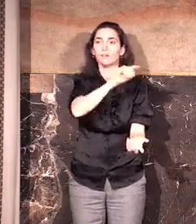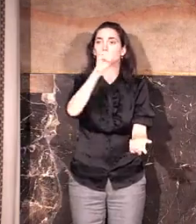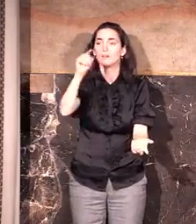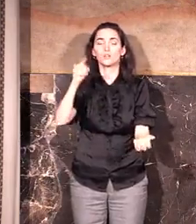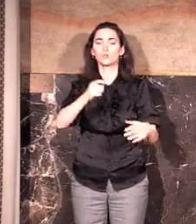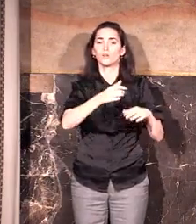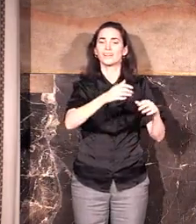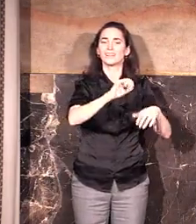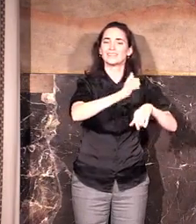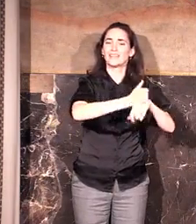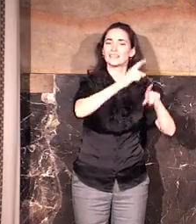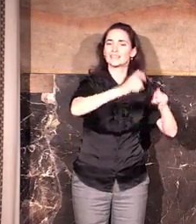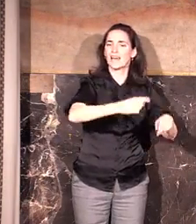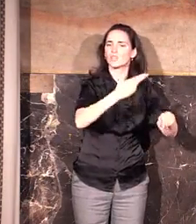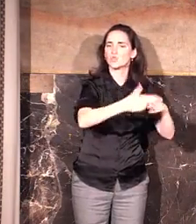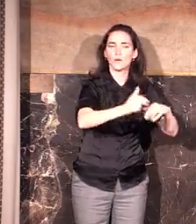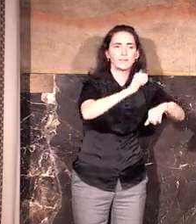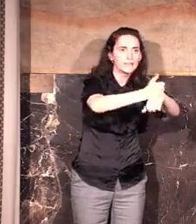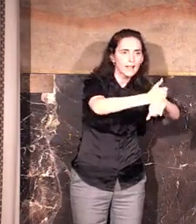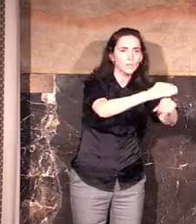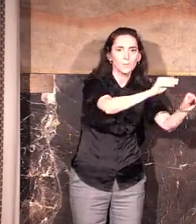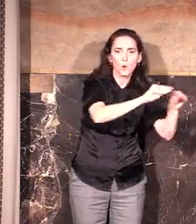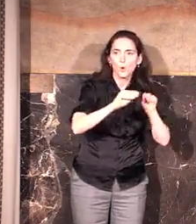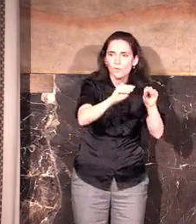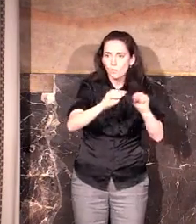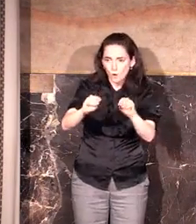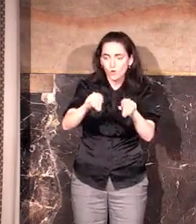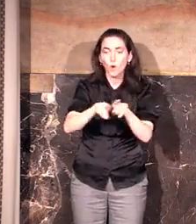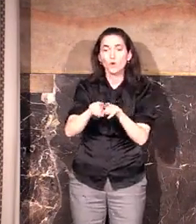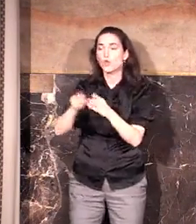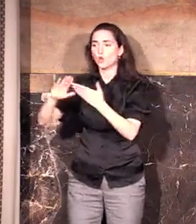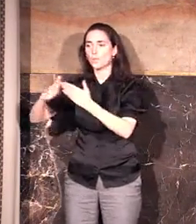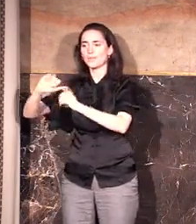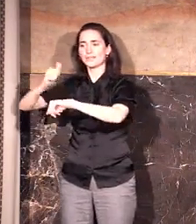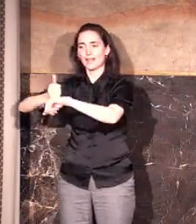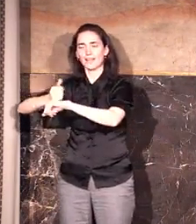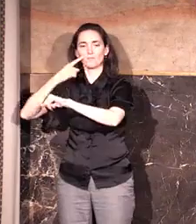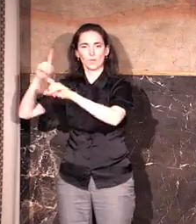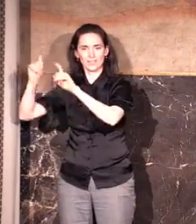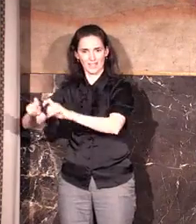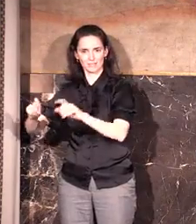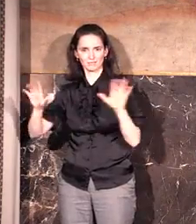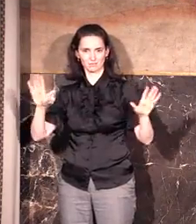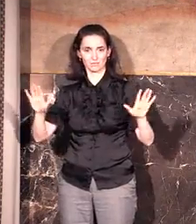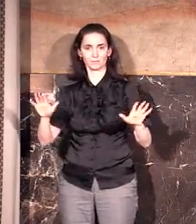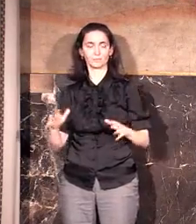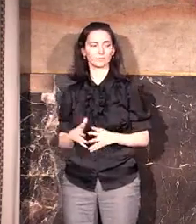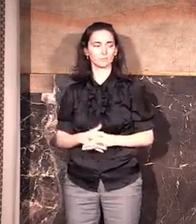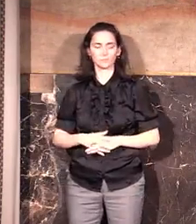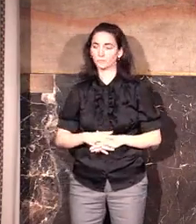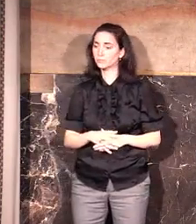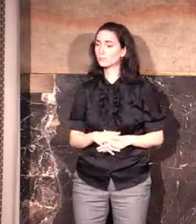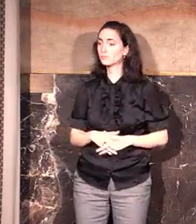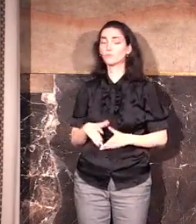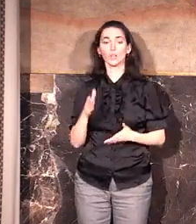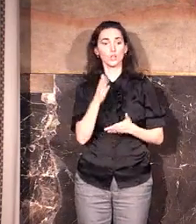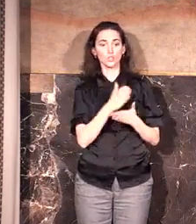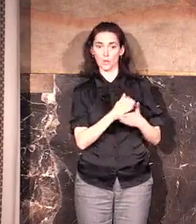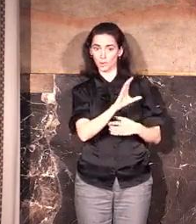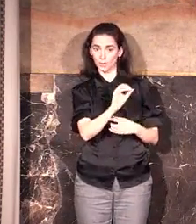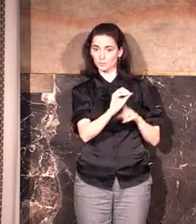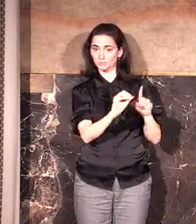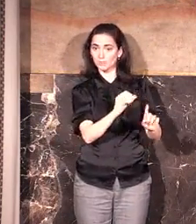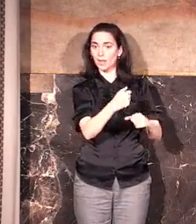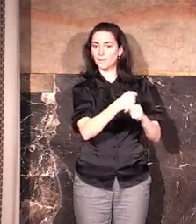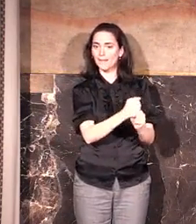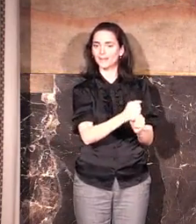testing sites that are walk-up. I'll note that we also are working with labs that are innovating, printing their own 3D swabs, and I know the